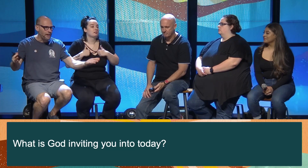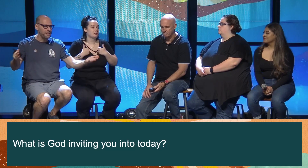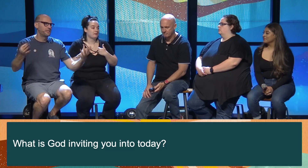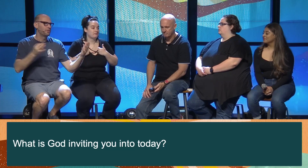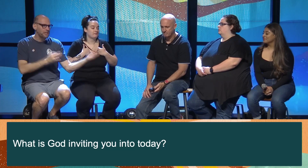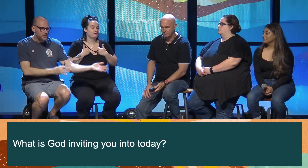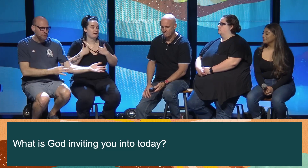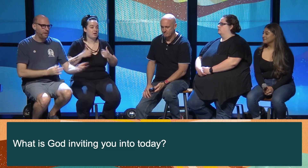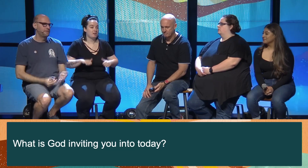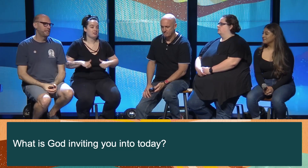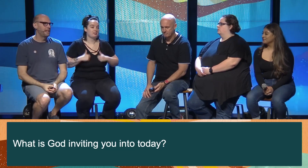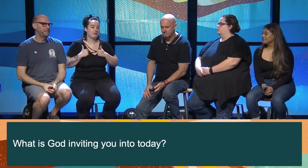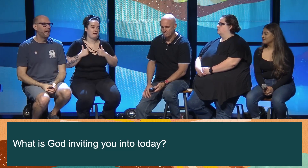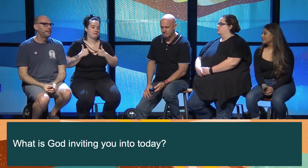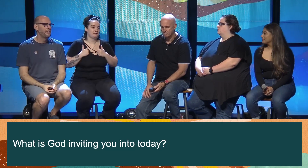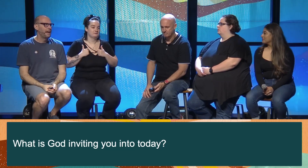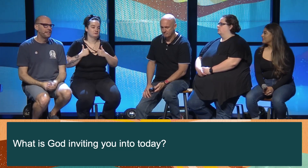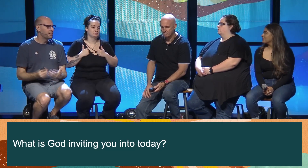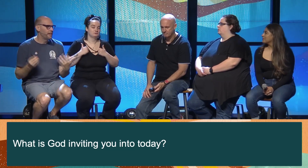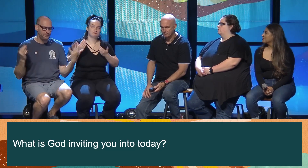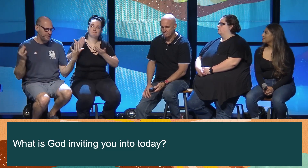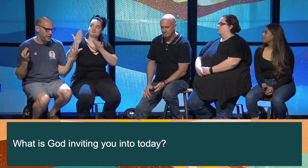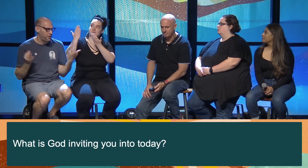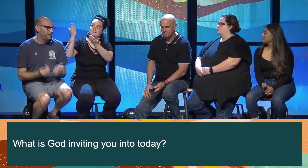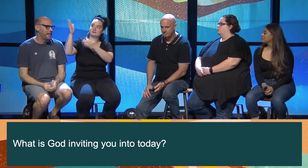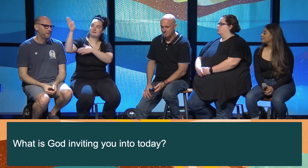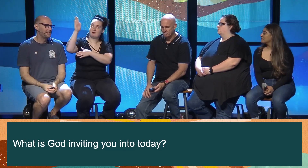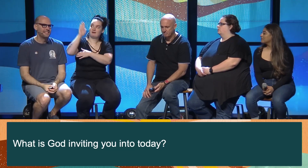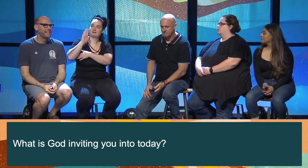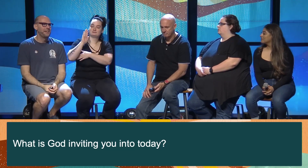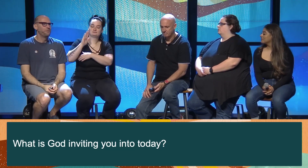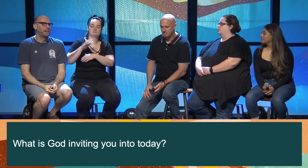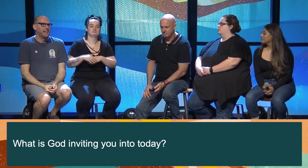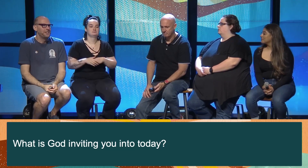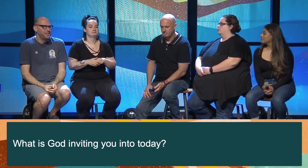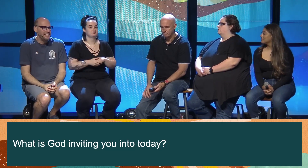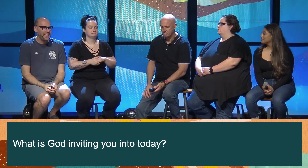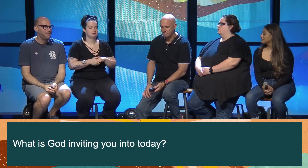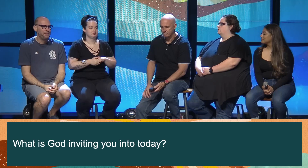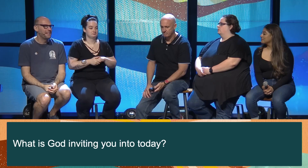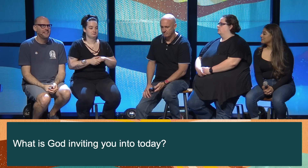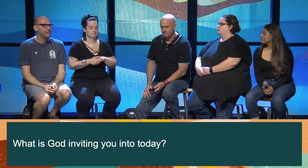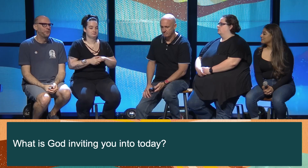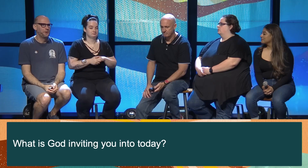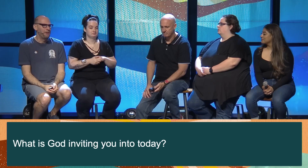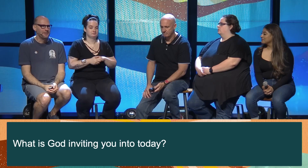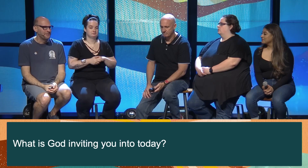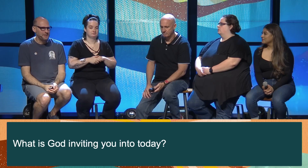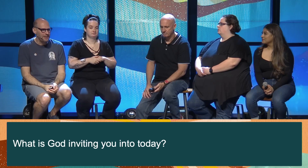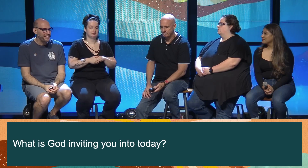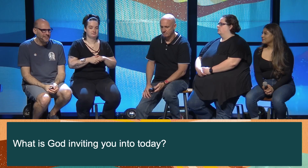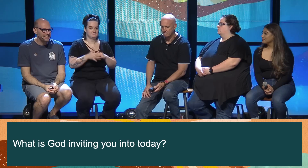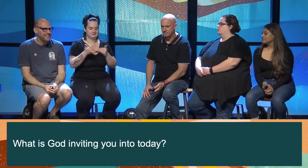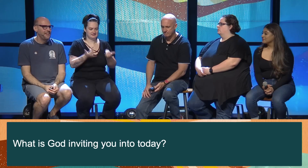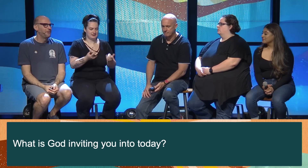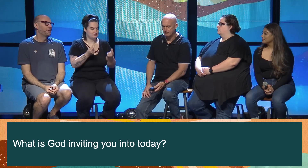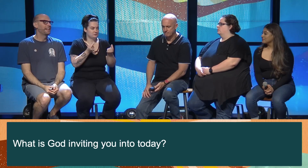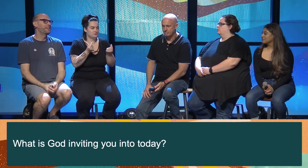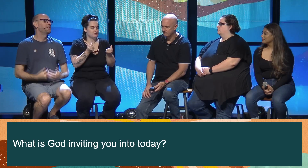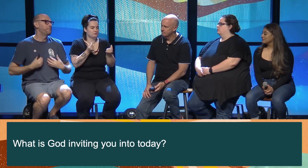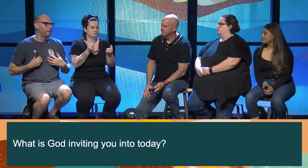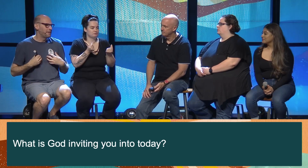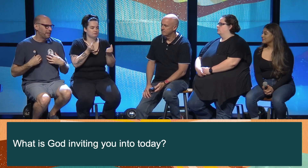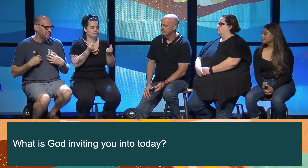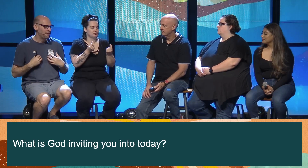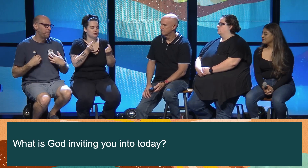glorifies God is the religious way of saying that. I think the everyday normal language is, what can I do today to make the world better for somebody else? What